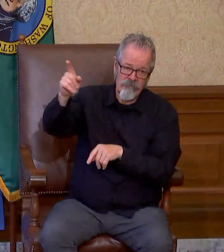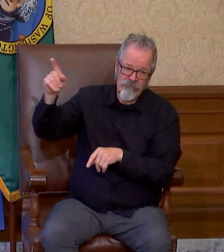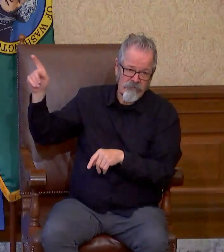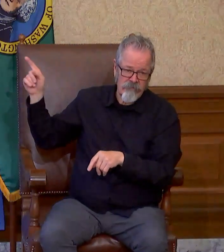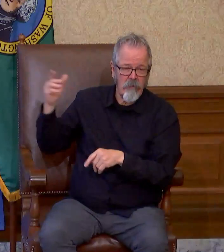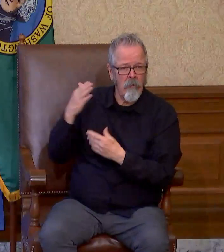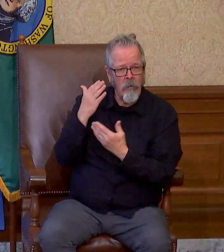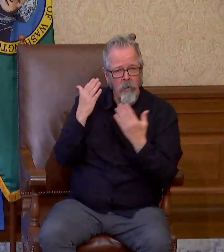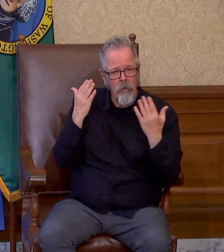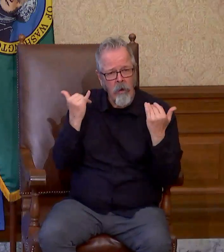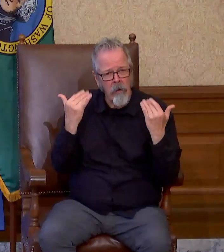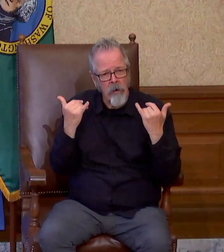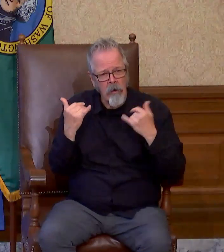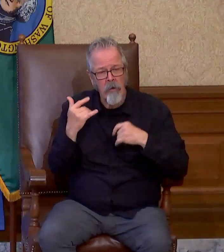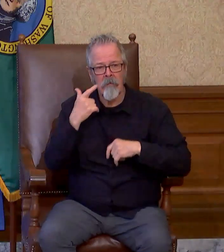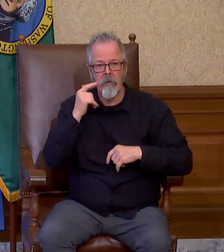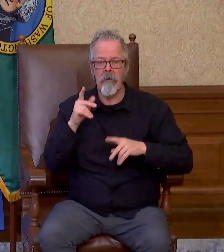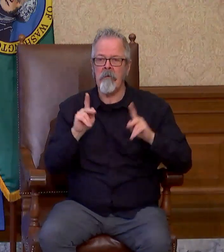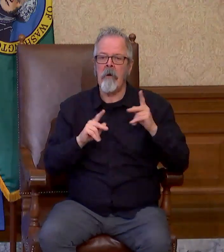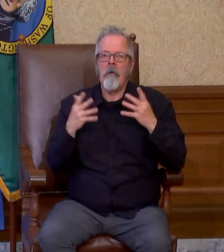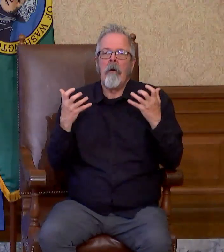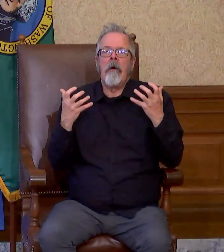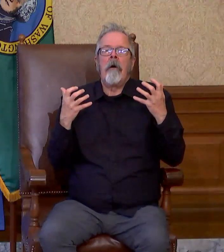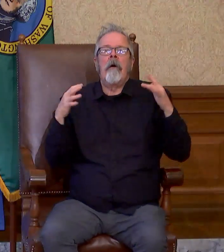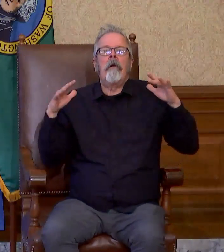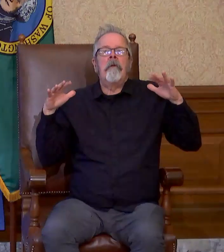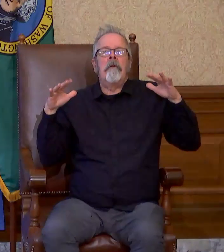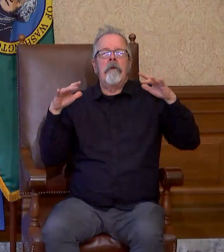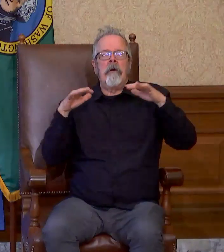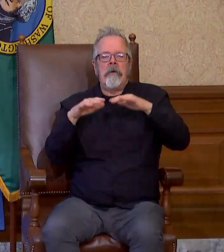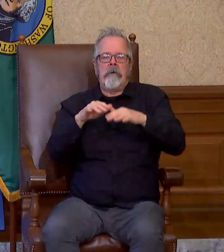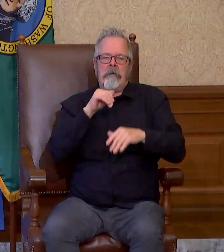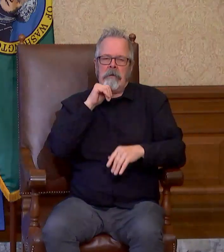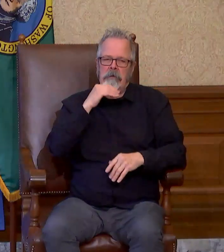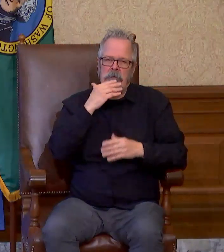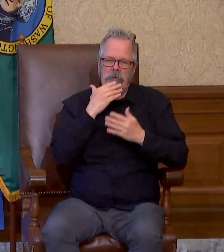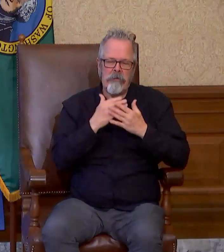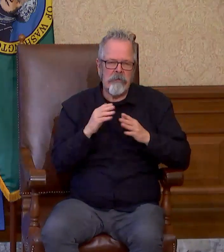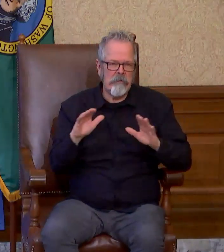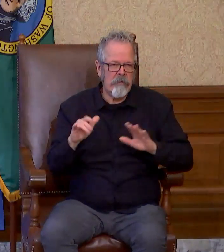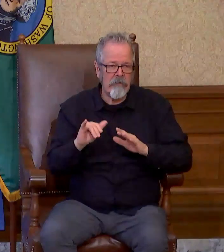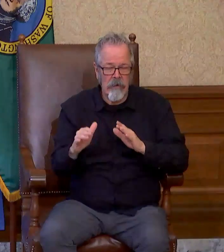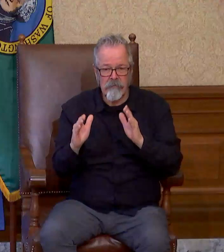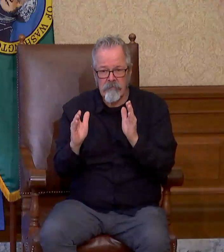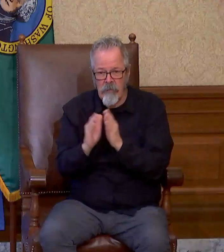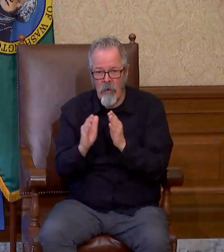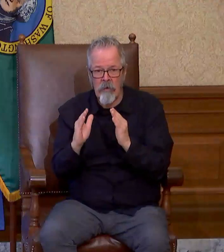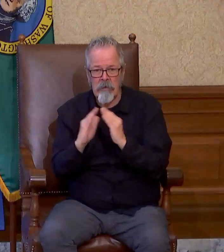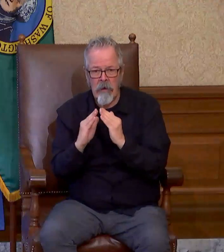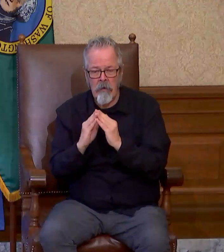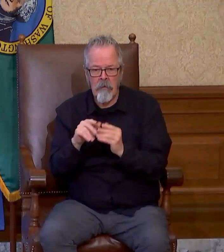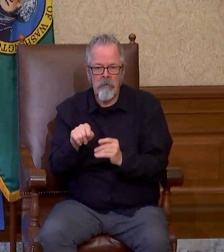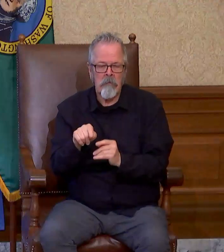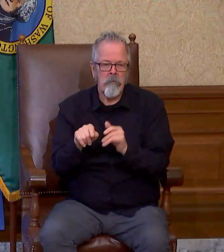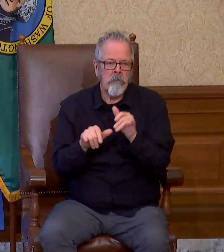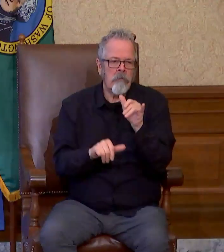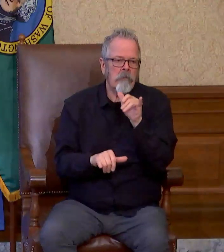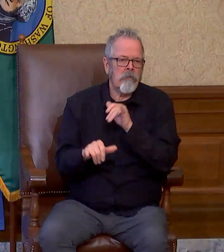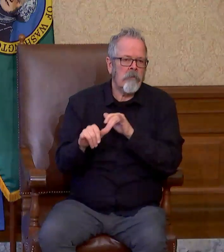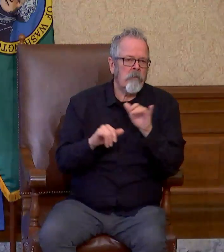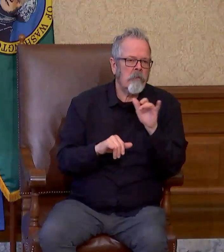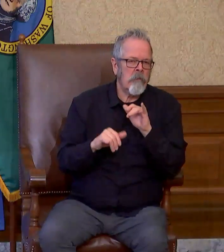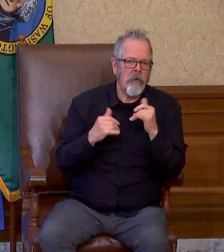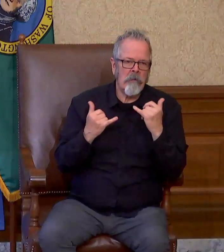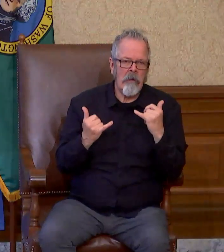hospital capability and their safety. So places like the Ocean Shores and other places have simply asked us